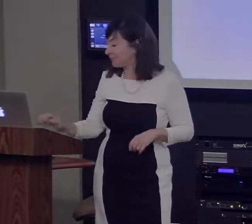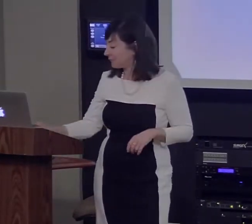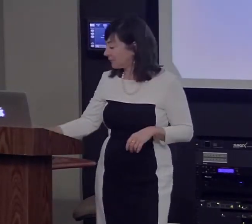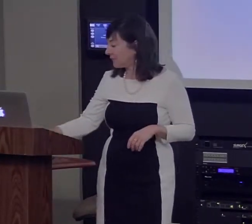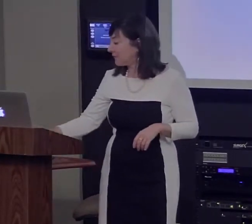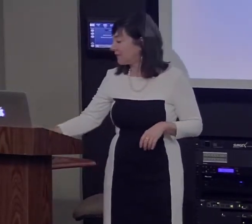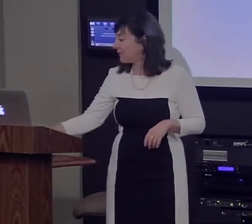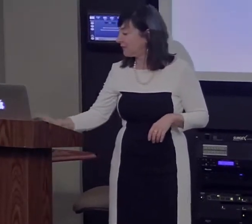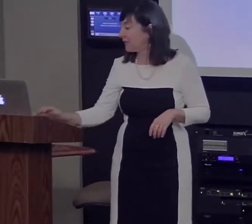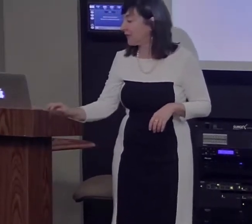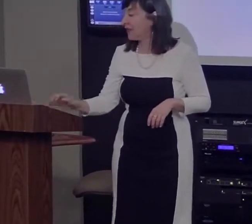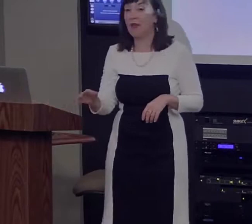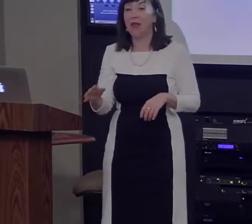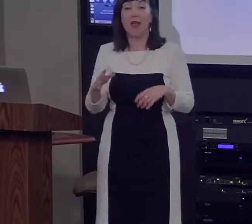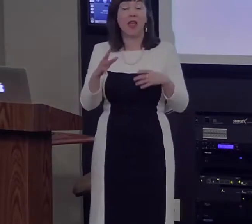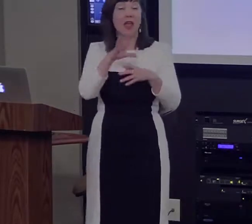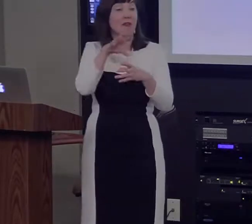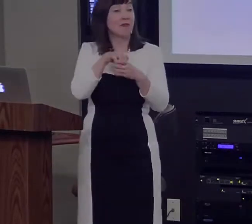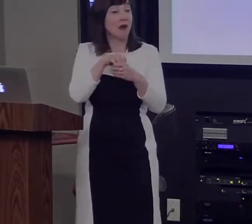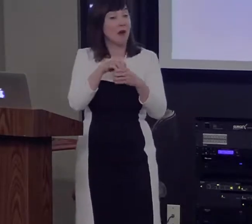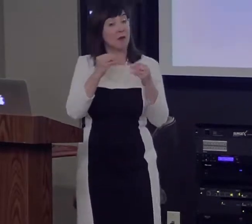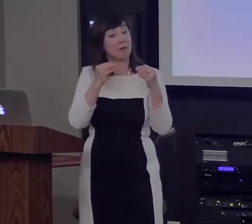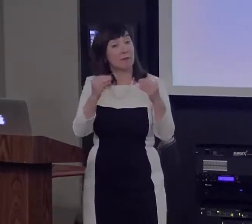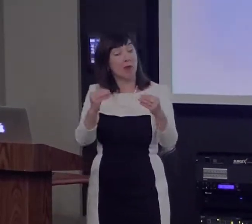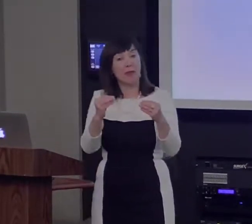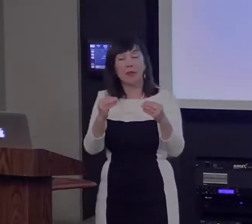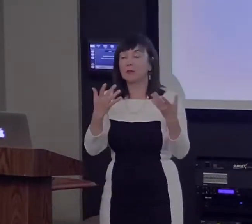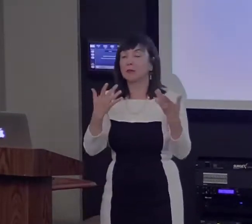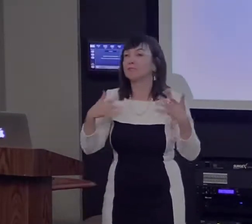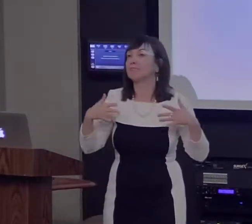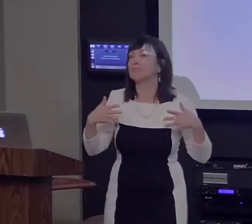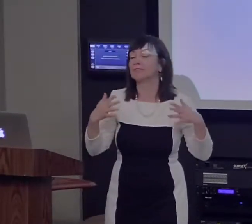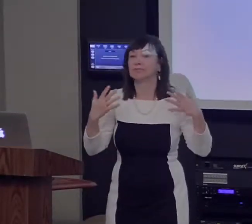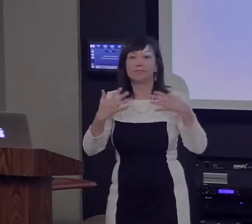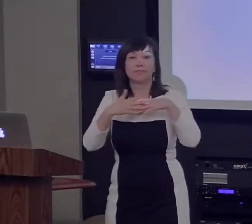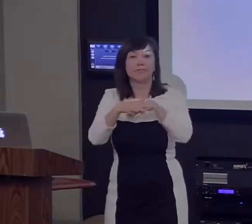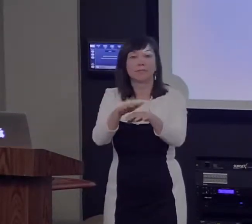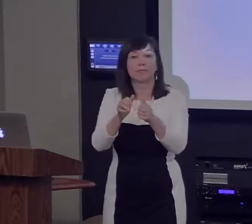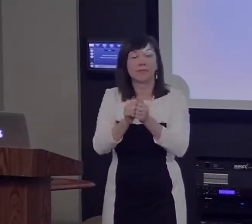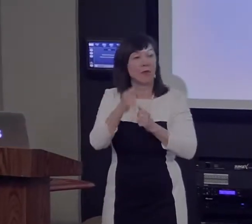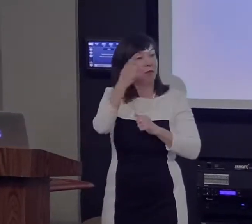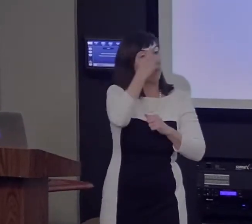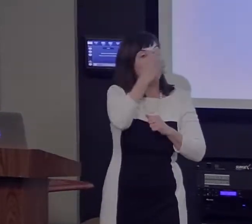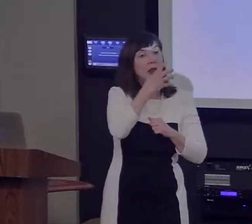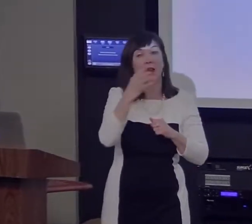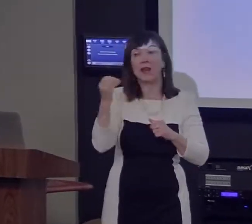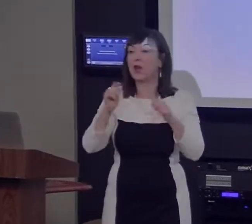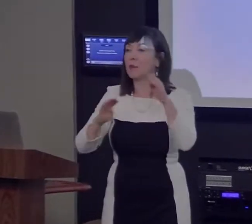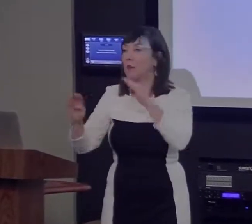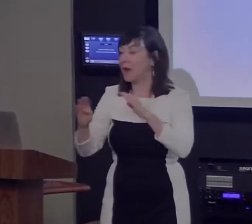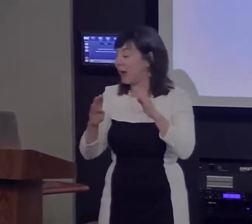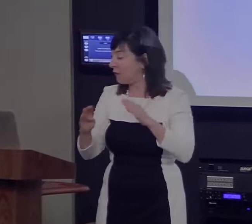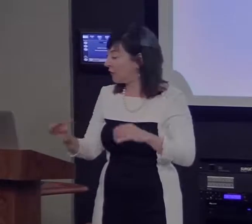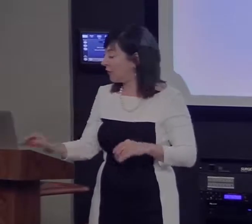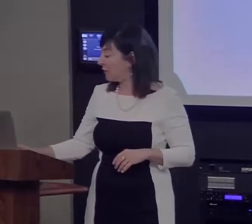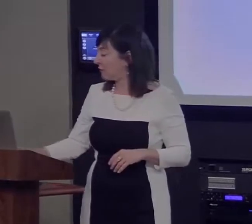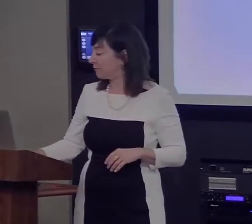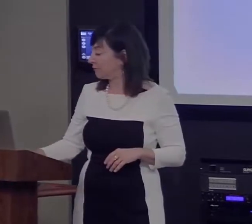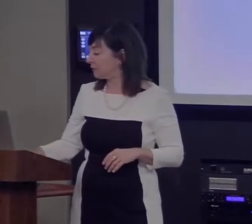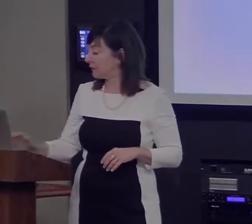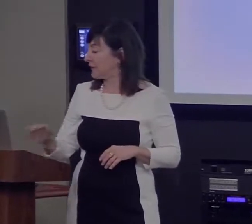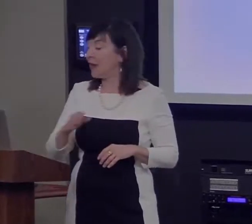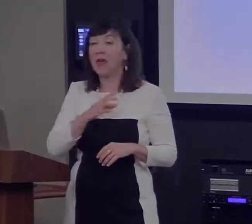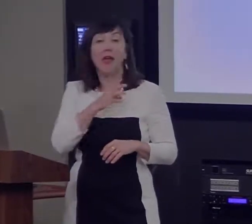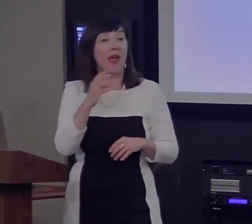And we look at what knowledge is critical for their early entry into the schooling systems. We are